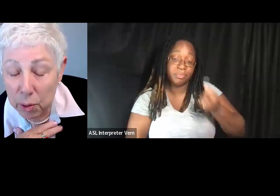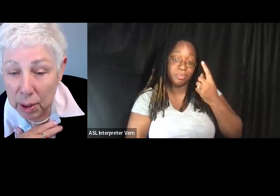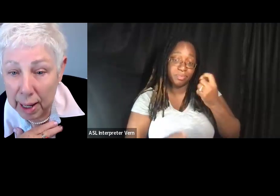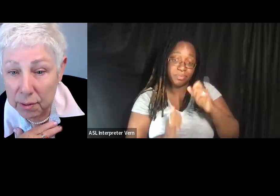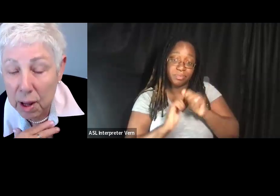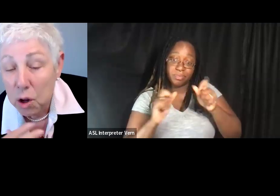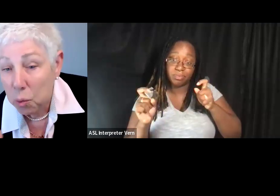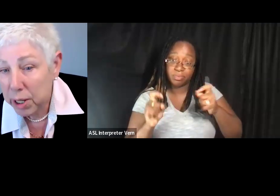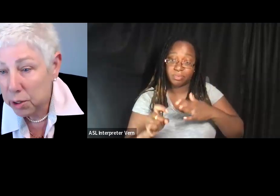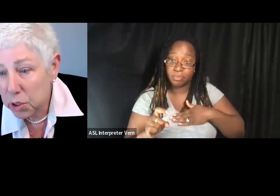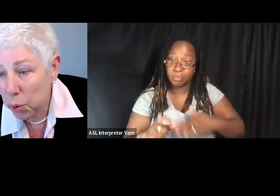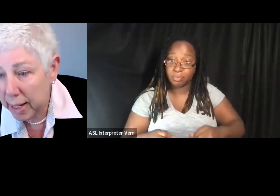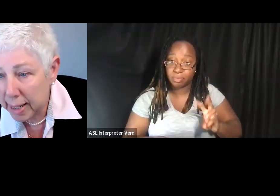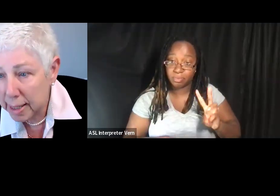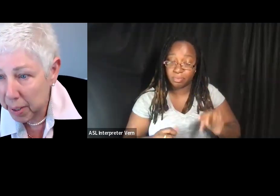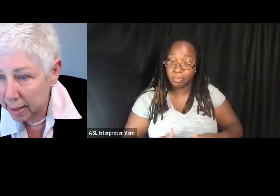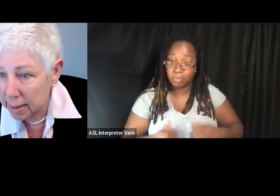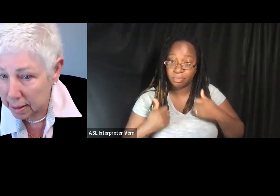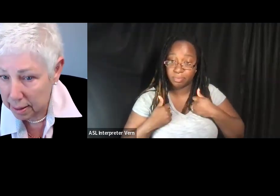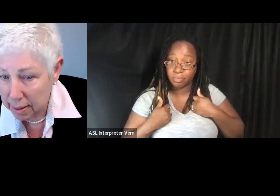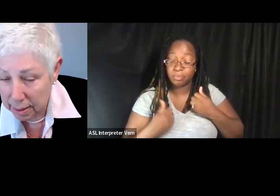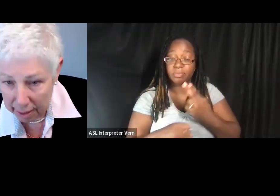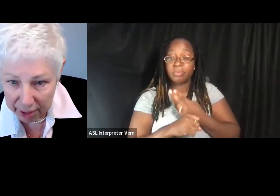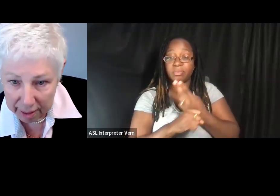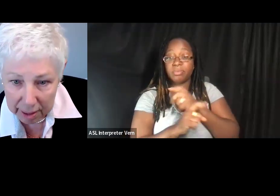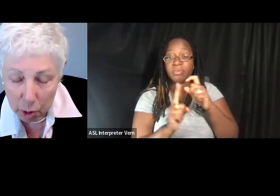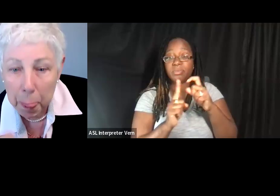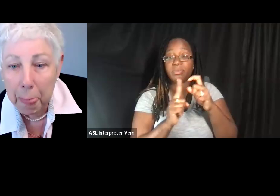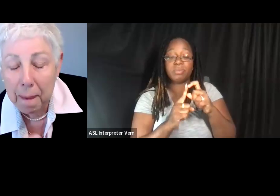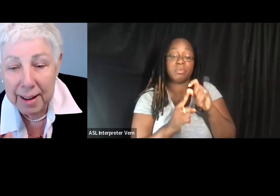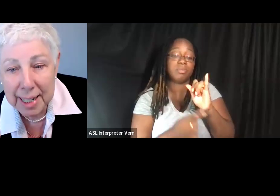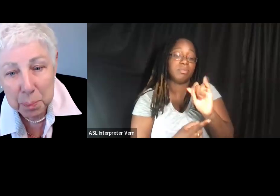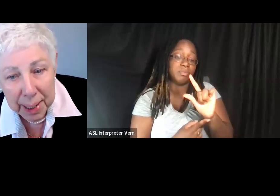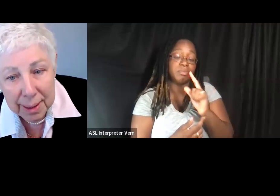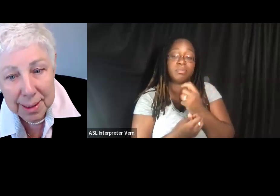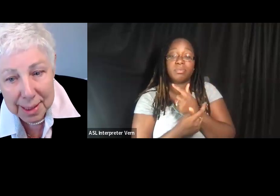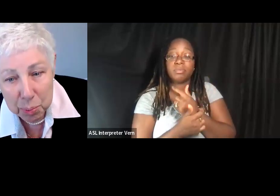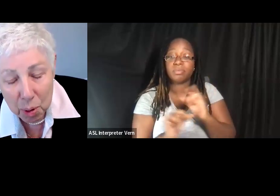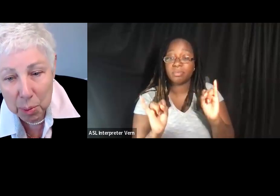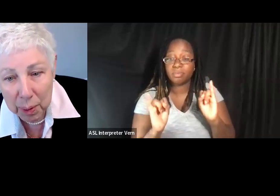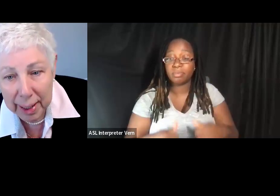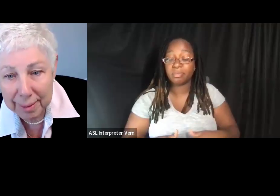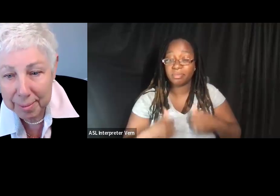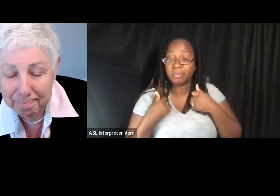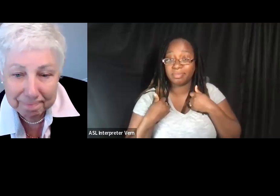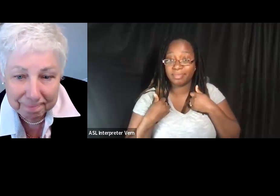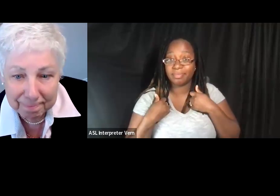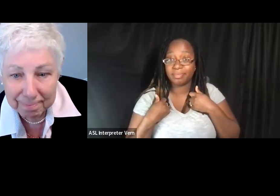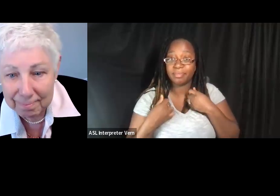of my own life. We use the word independent living, and independence is